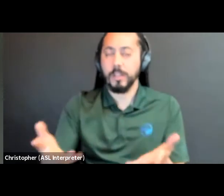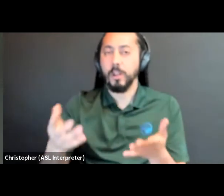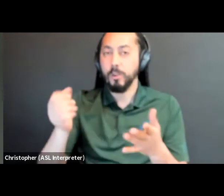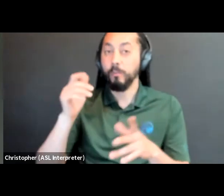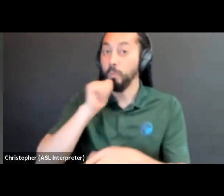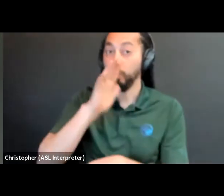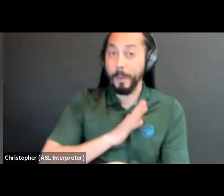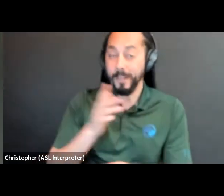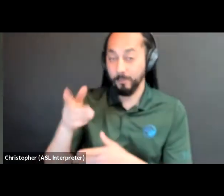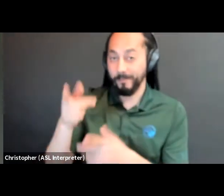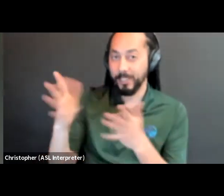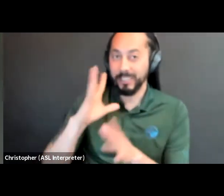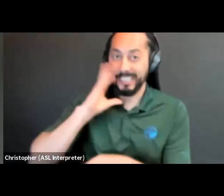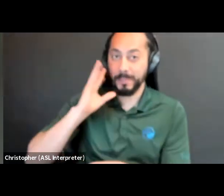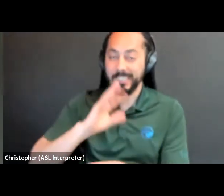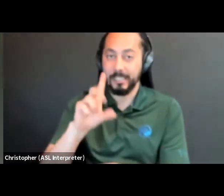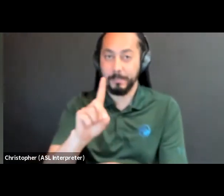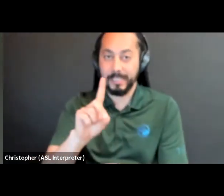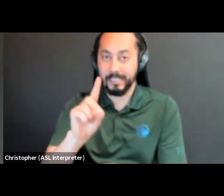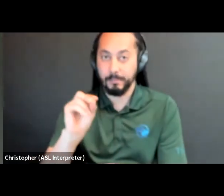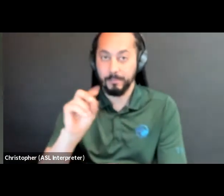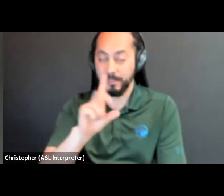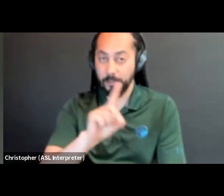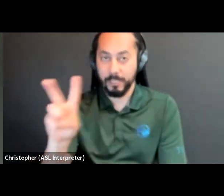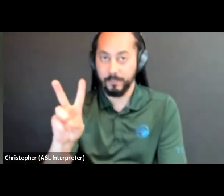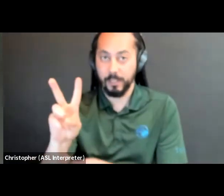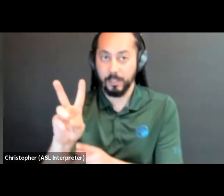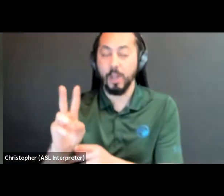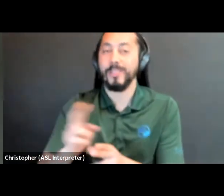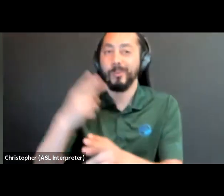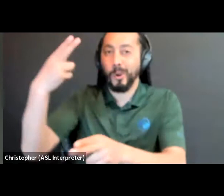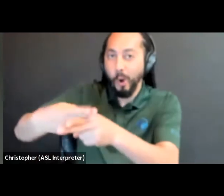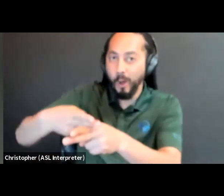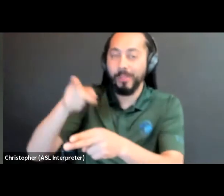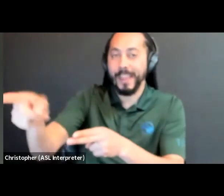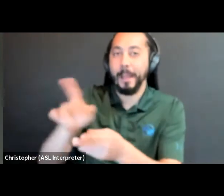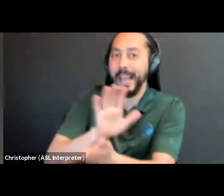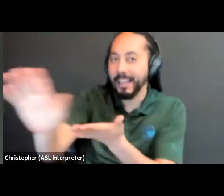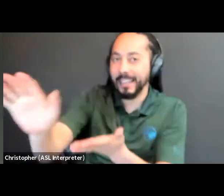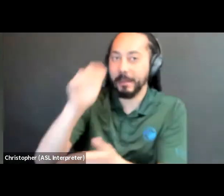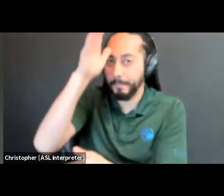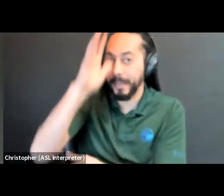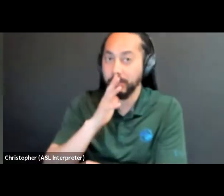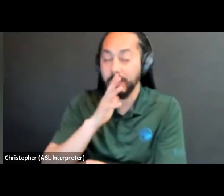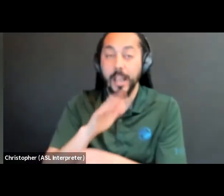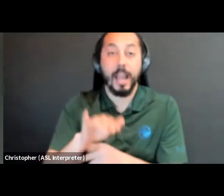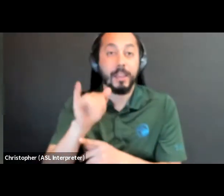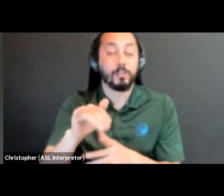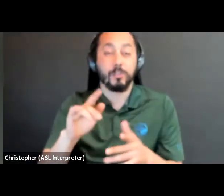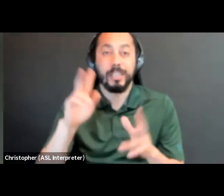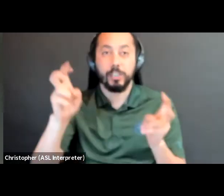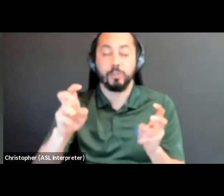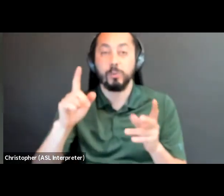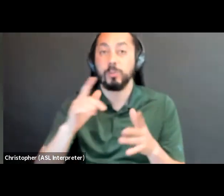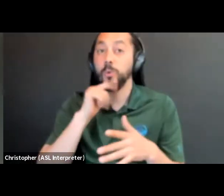violence have actually been labeled as alienating parents. And this concern was first raised by shelter workers a few years